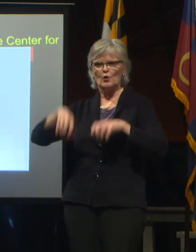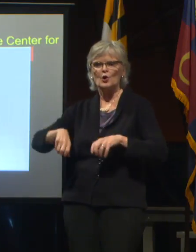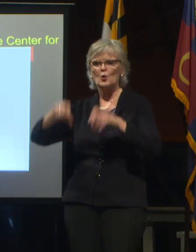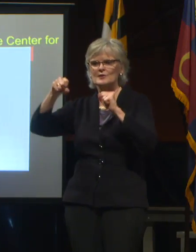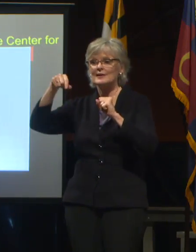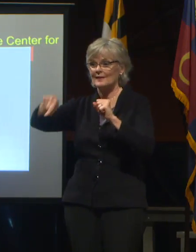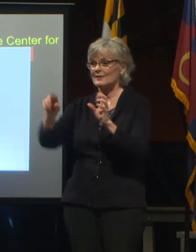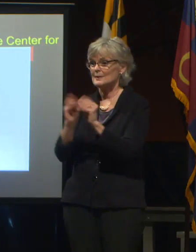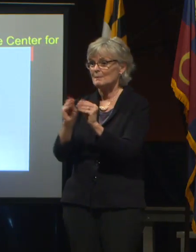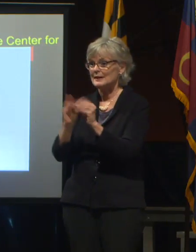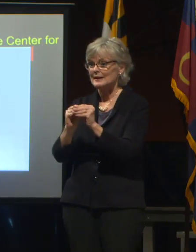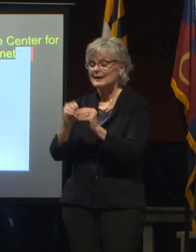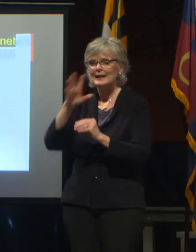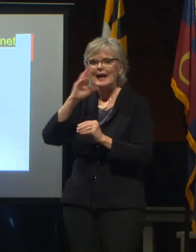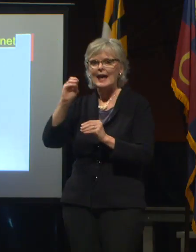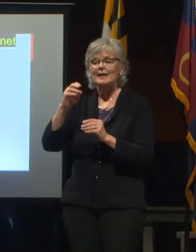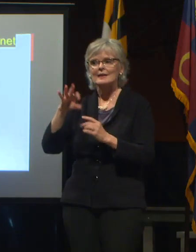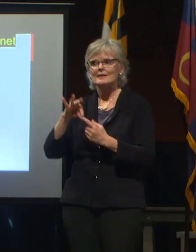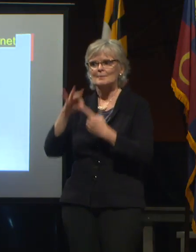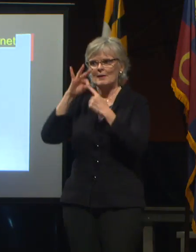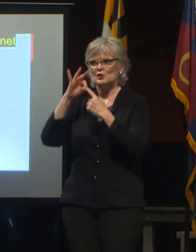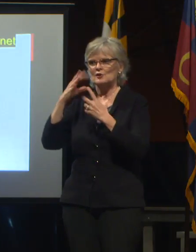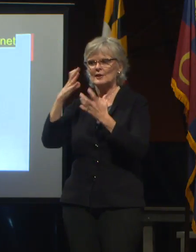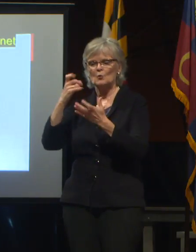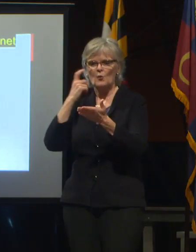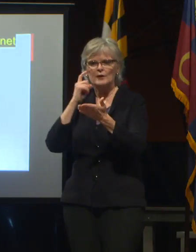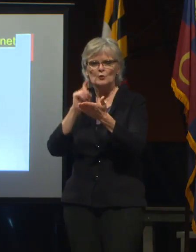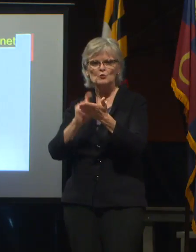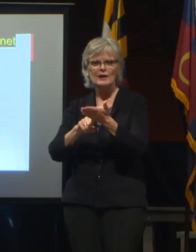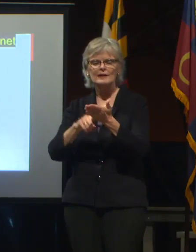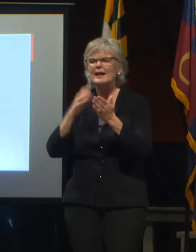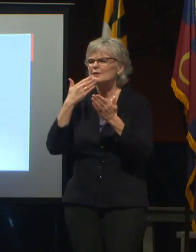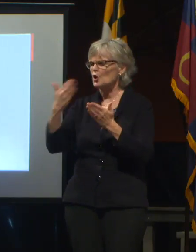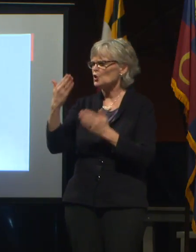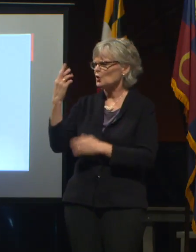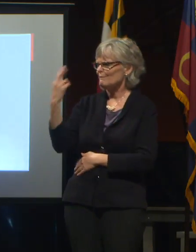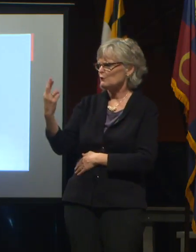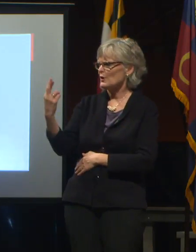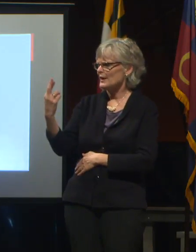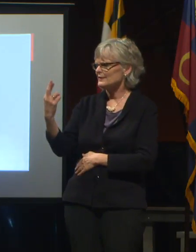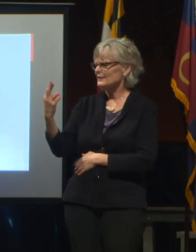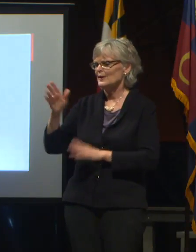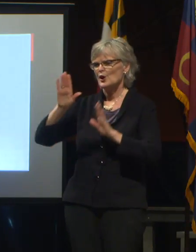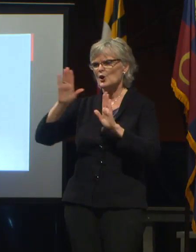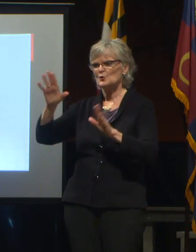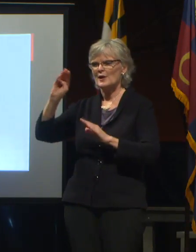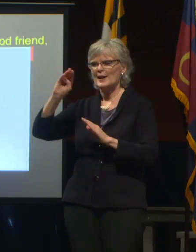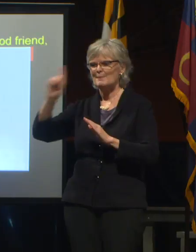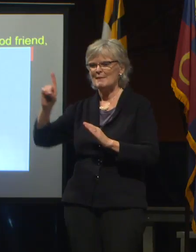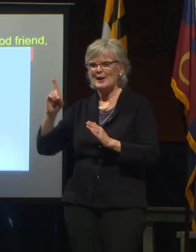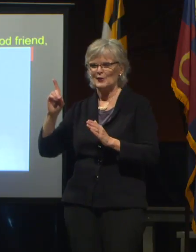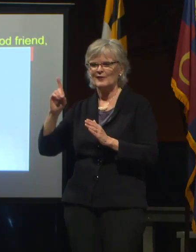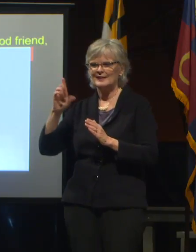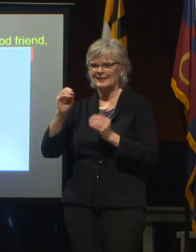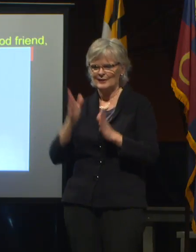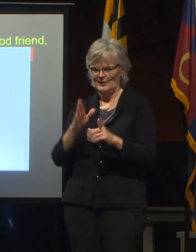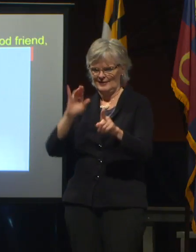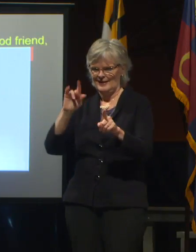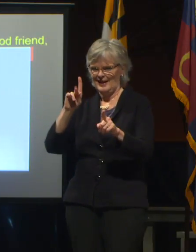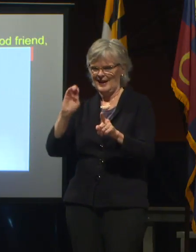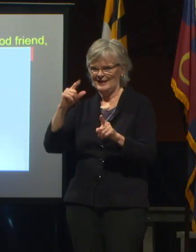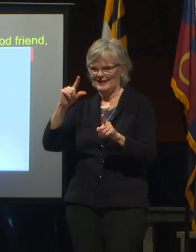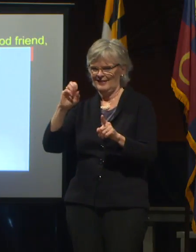cabinet meeting. And I especially want to recognize a good friend and a great Marylander, your county executive, Ike